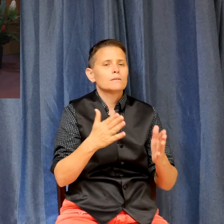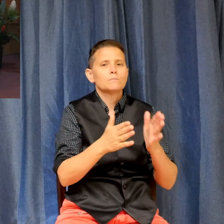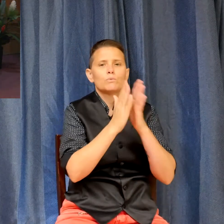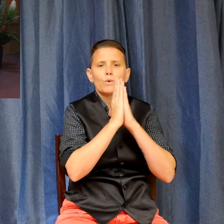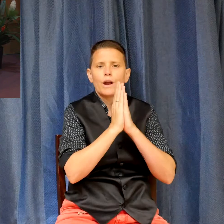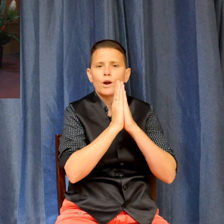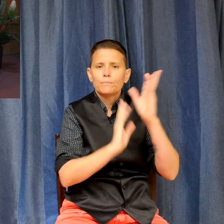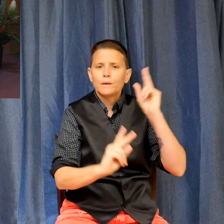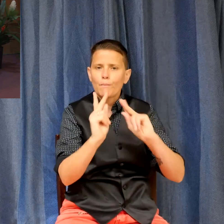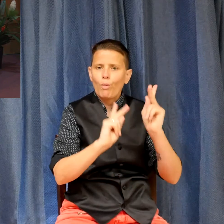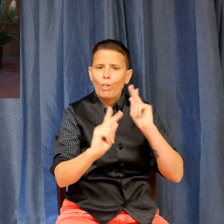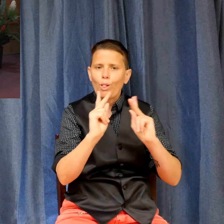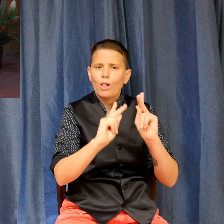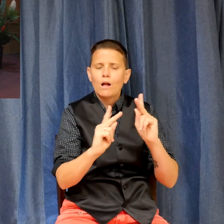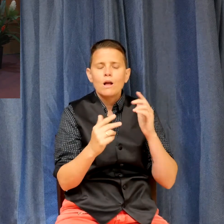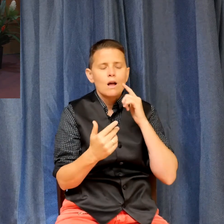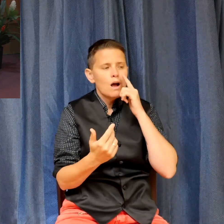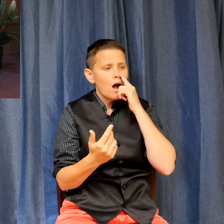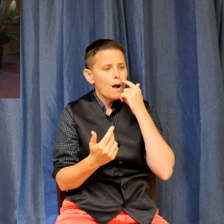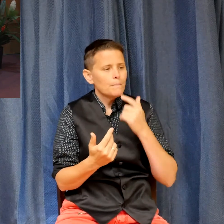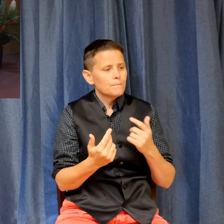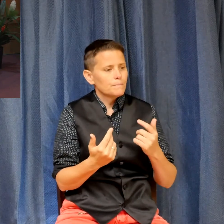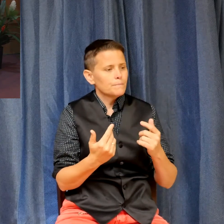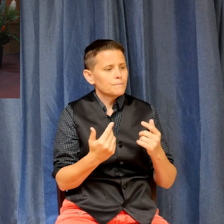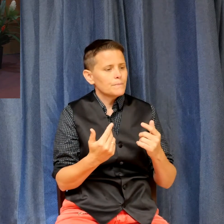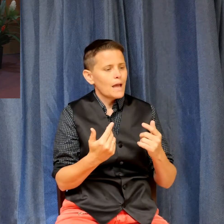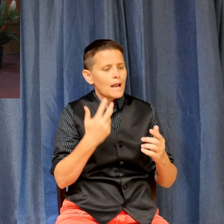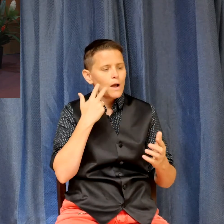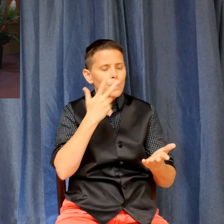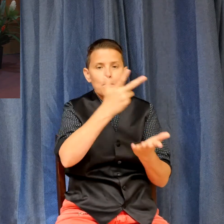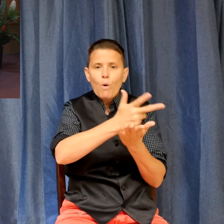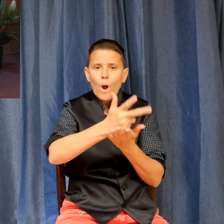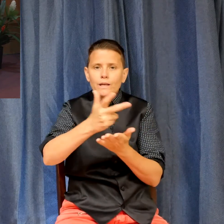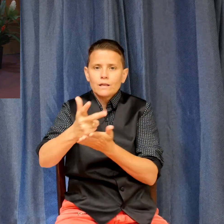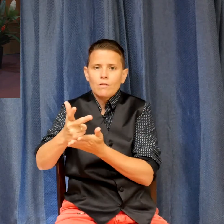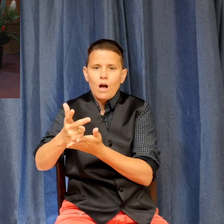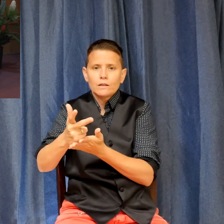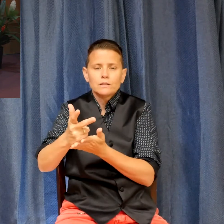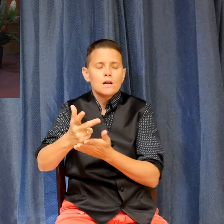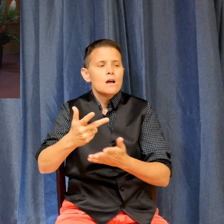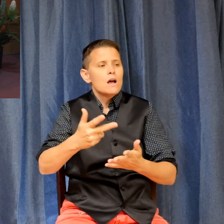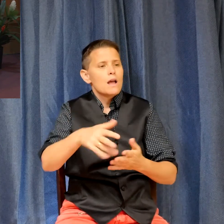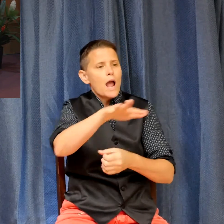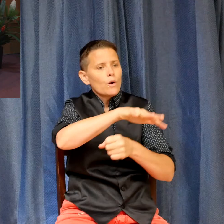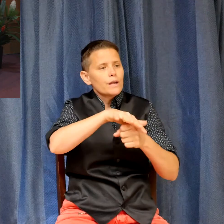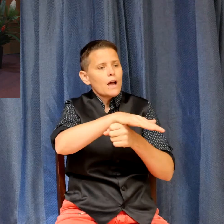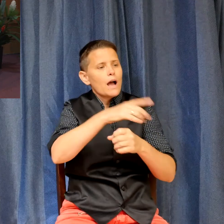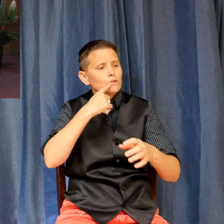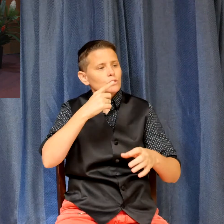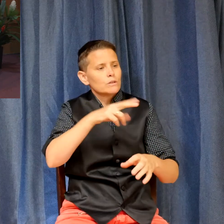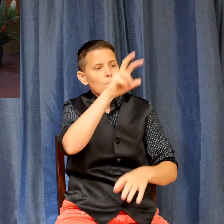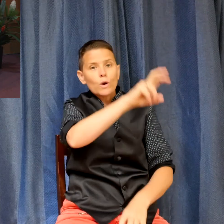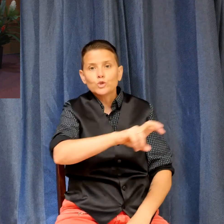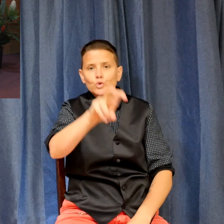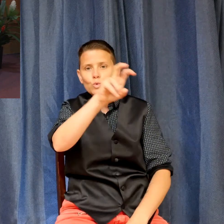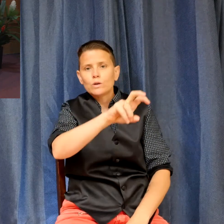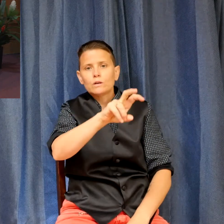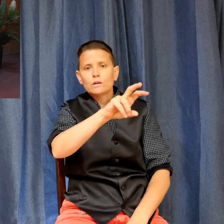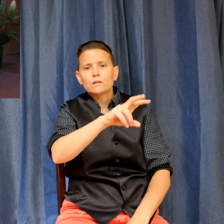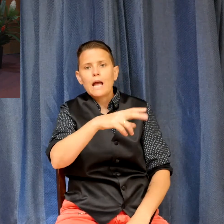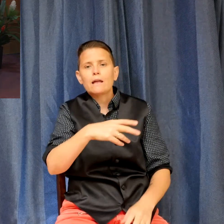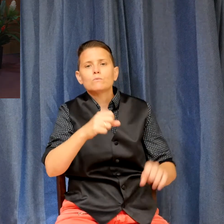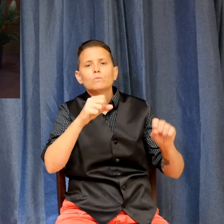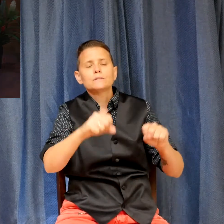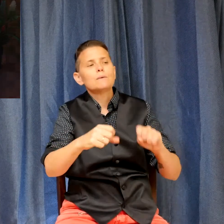building before we ever tore down that area. Right. I was able to envision with them, this is